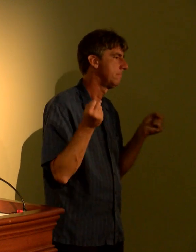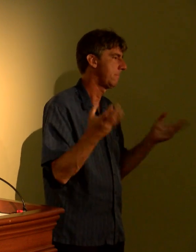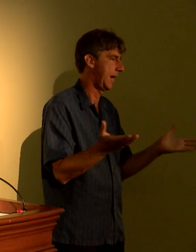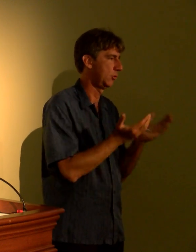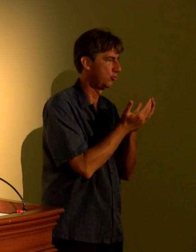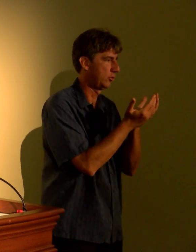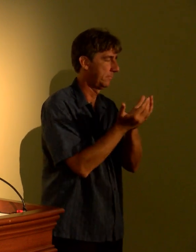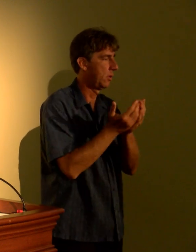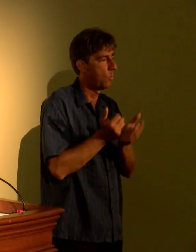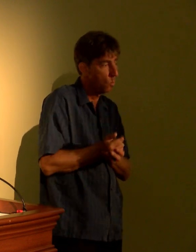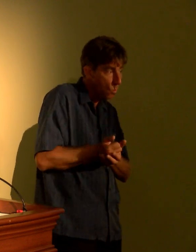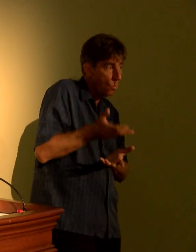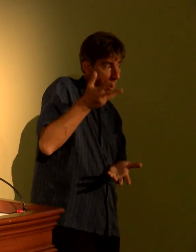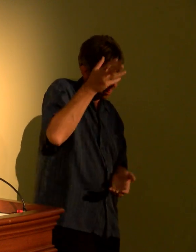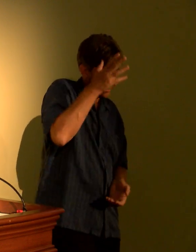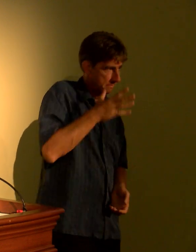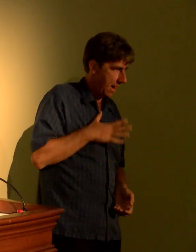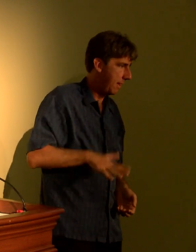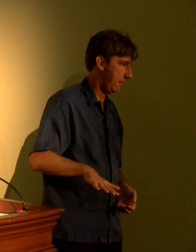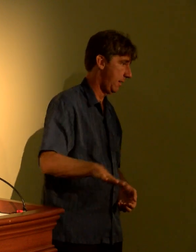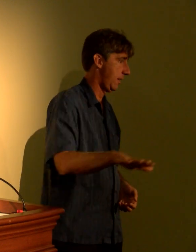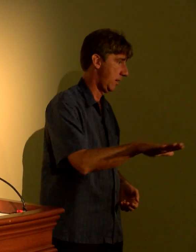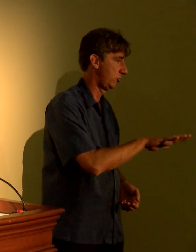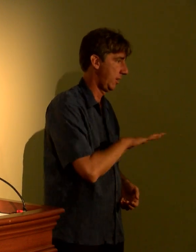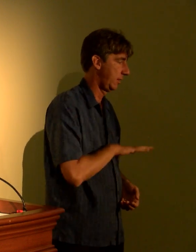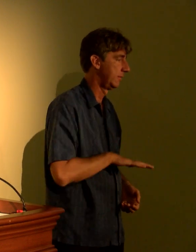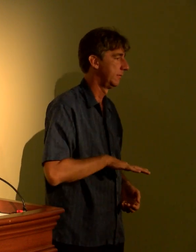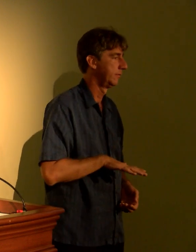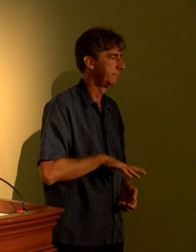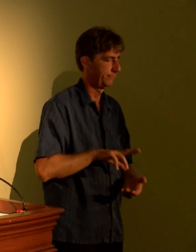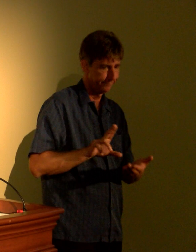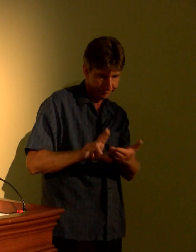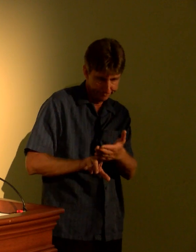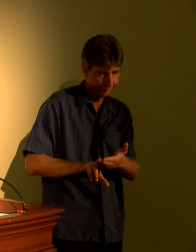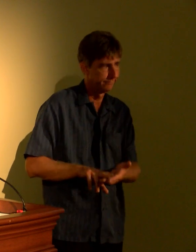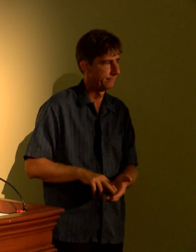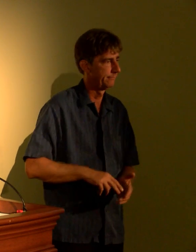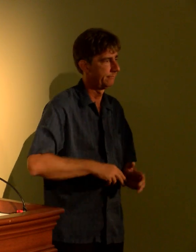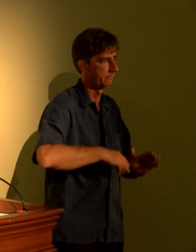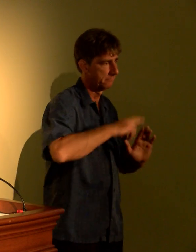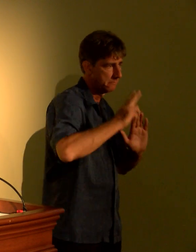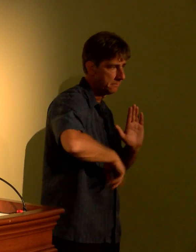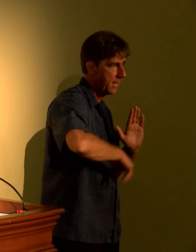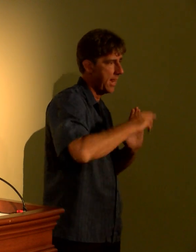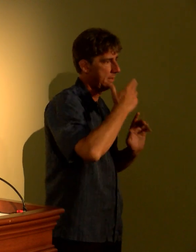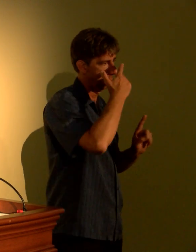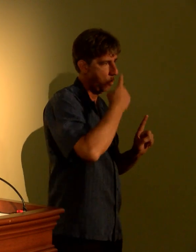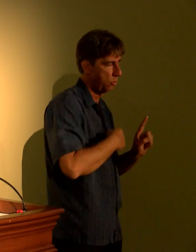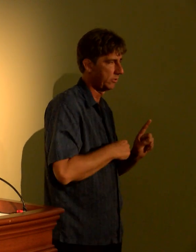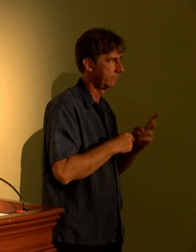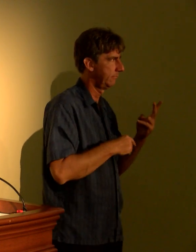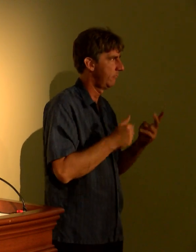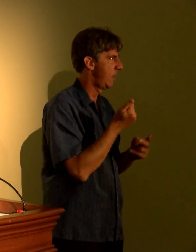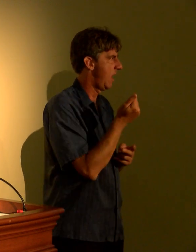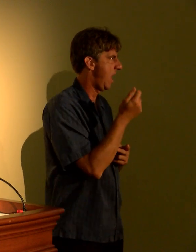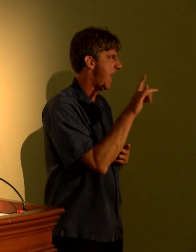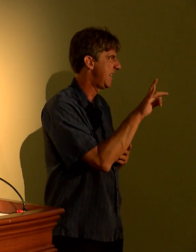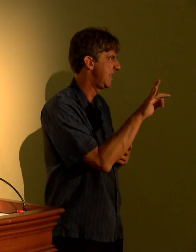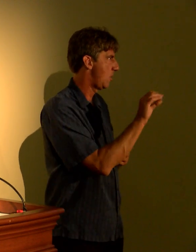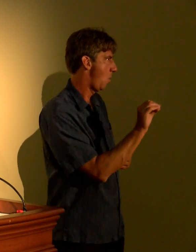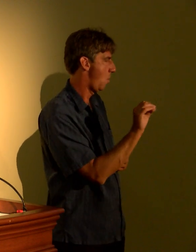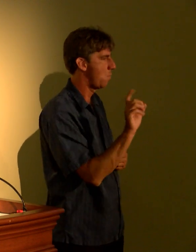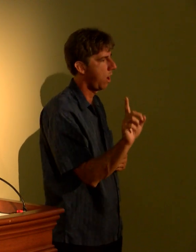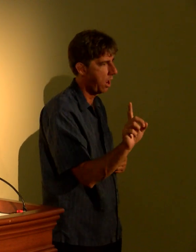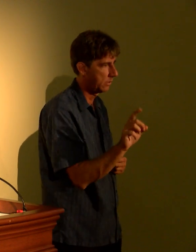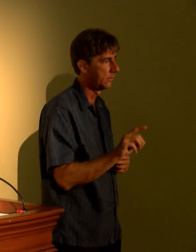was the wealthiest man in the area. And Brewster did these portraits in about 1800, 1801.